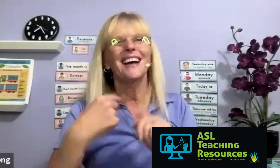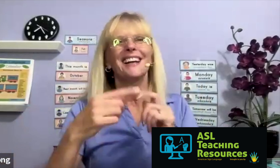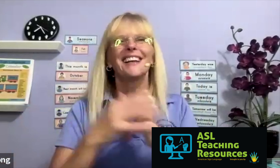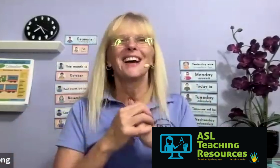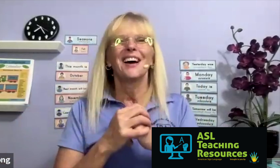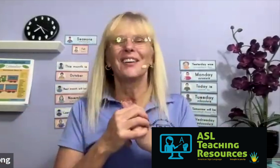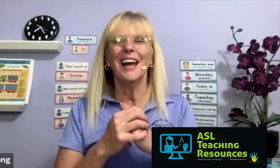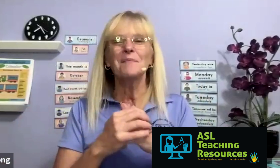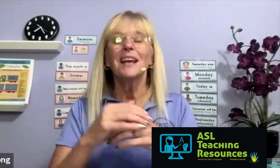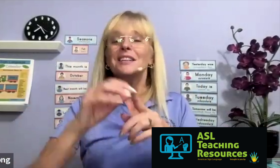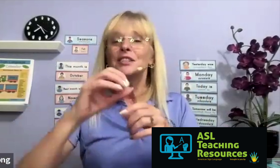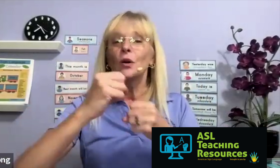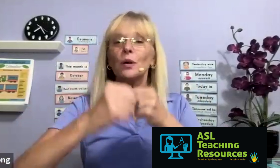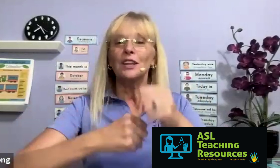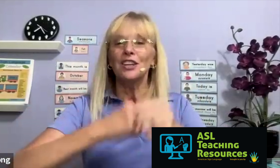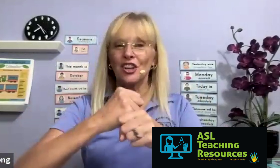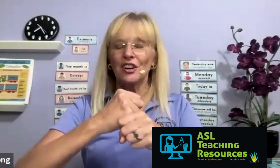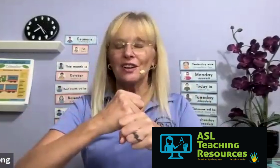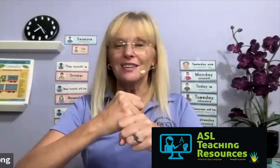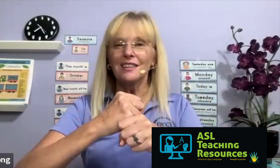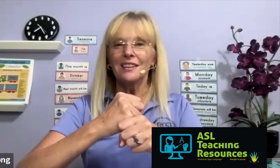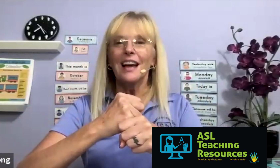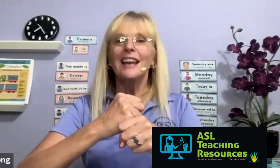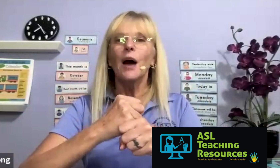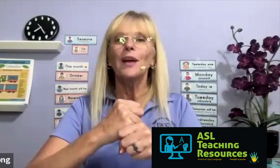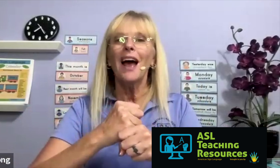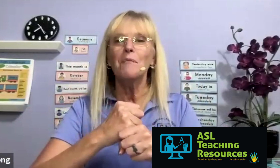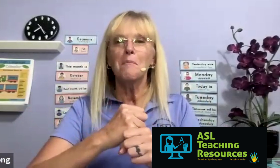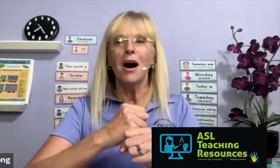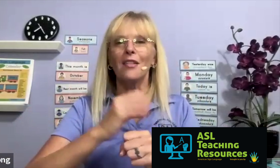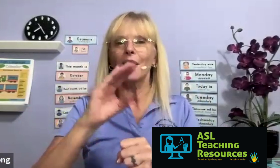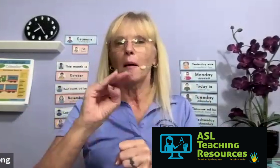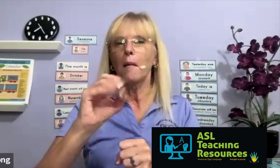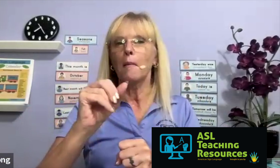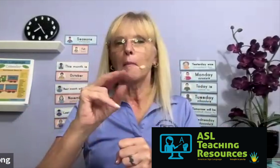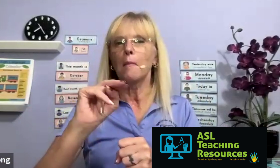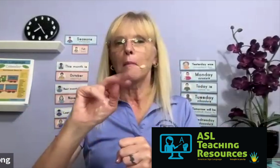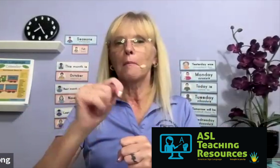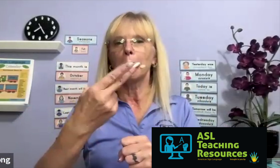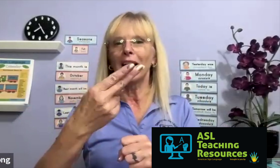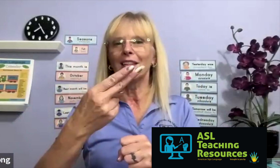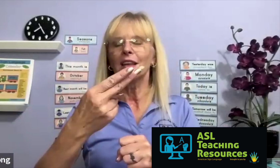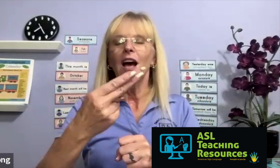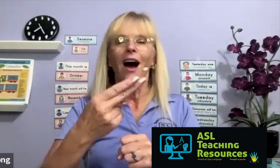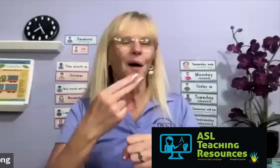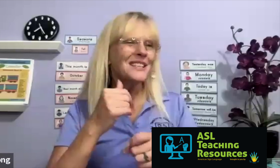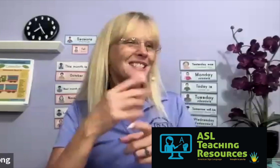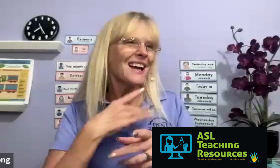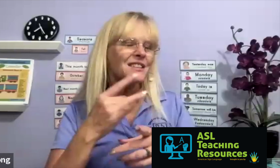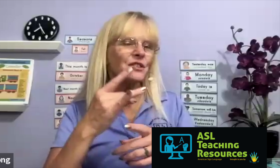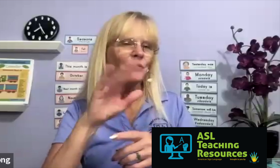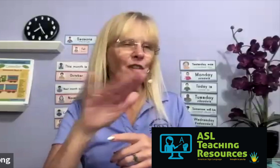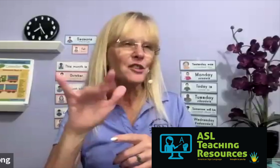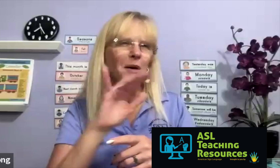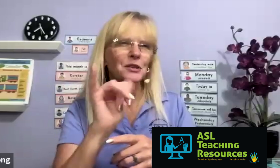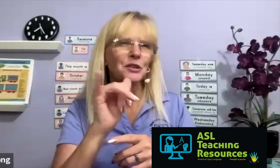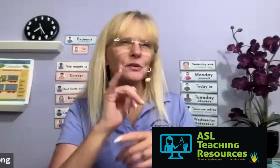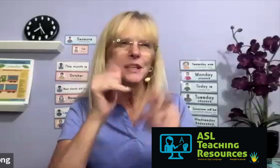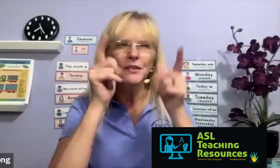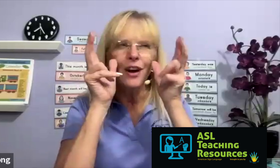sign. Okay, so year. Now we have month. I always like to fingerspell too to give your